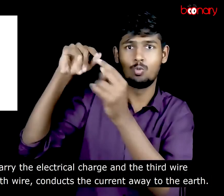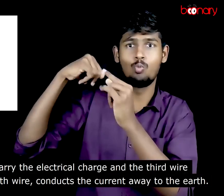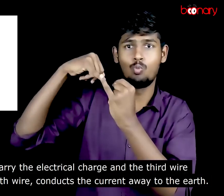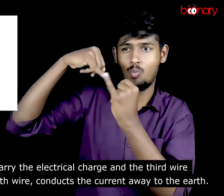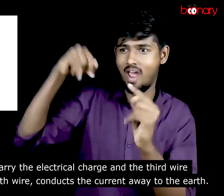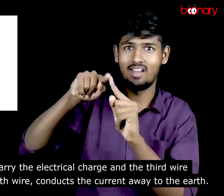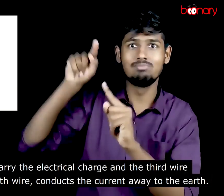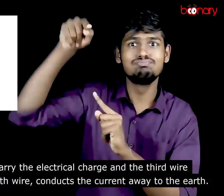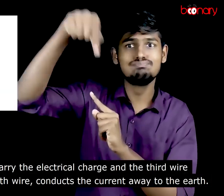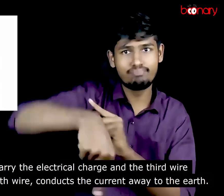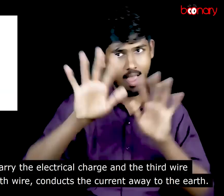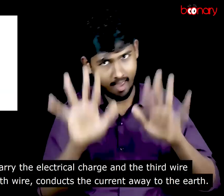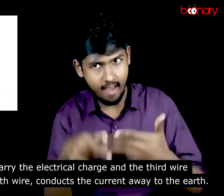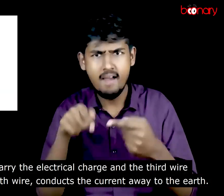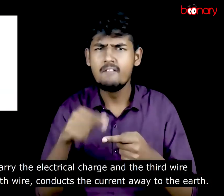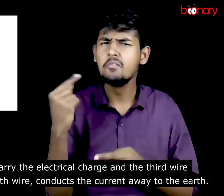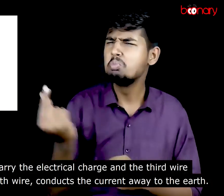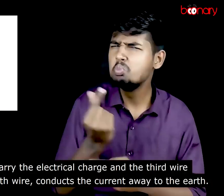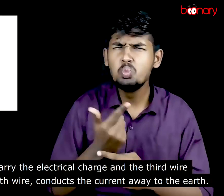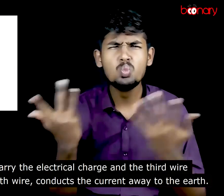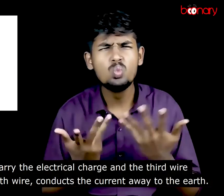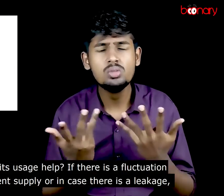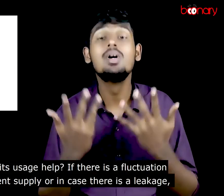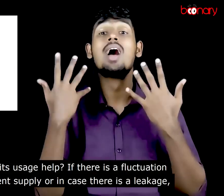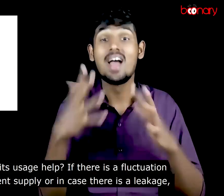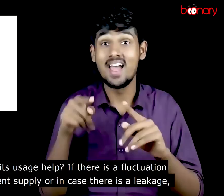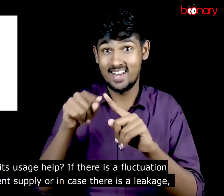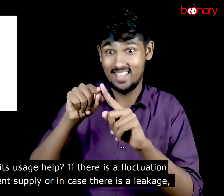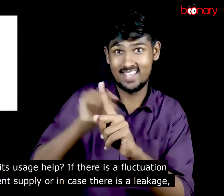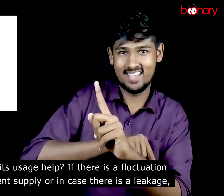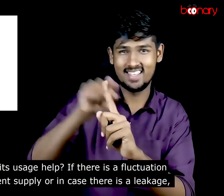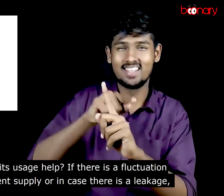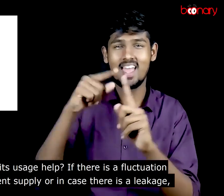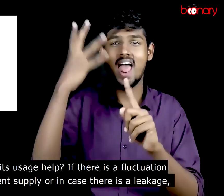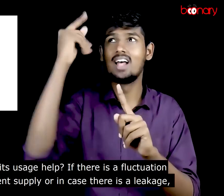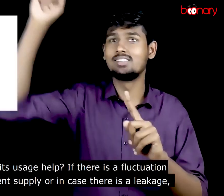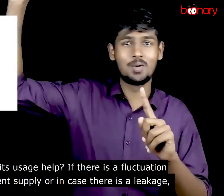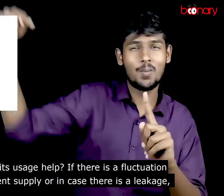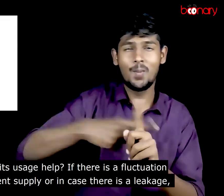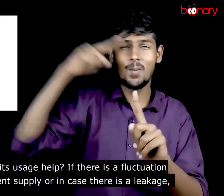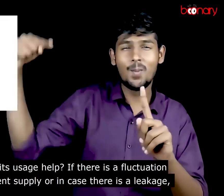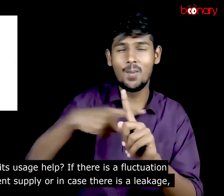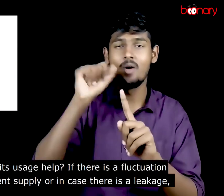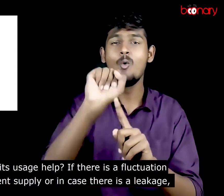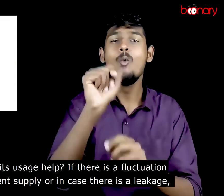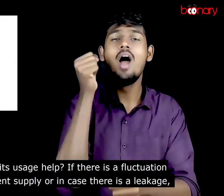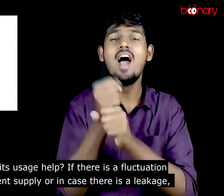wire, conducts the current away to the earth. How does its usage help? If there is a fluctuation in the